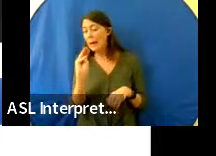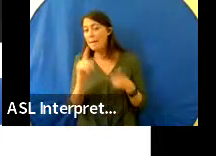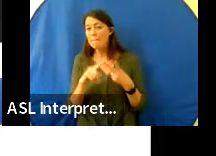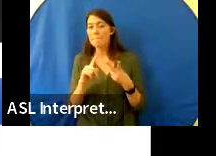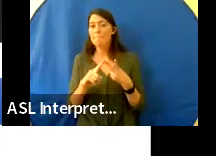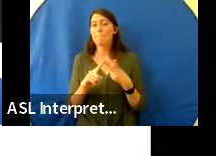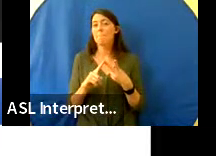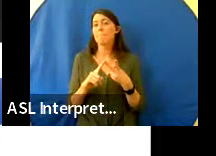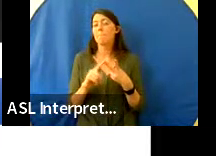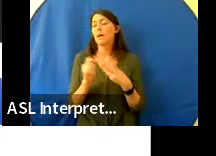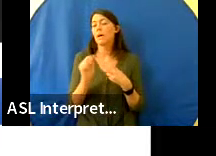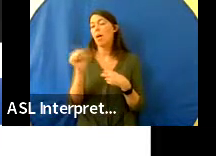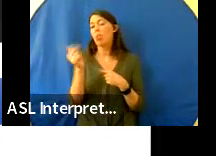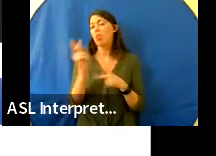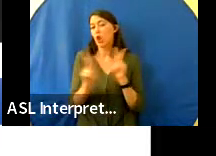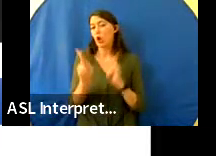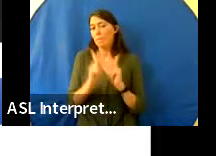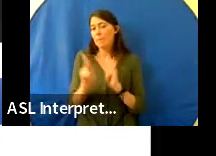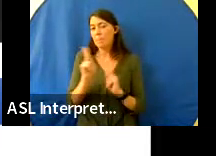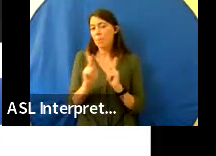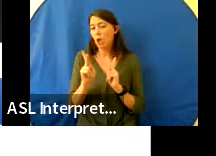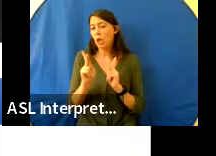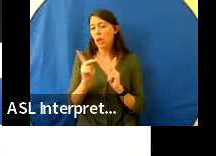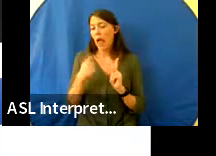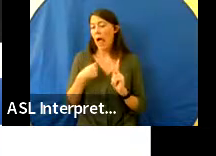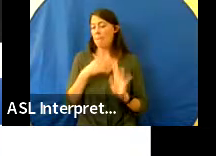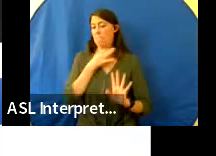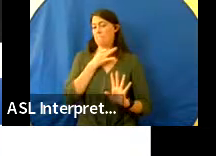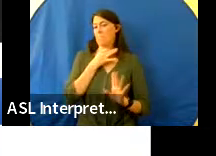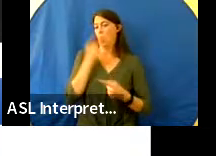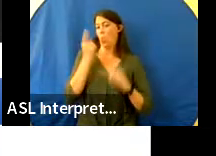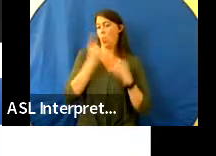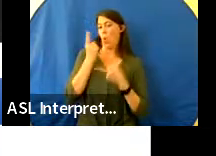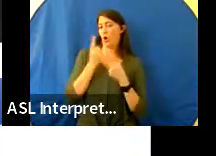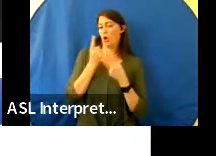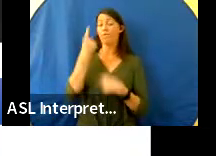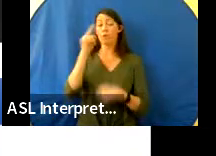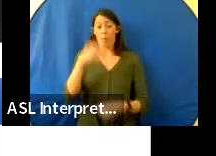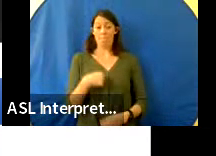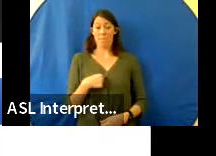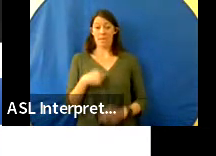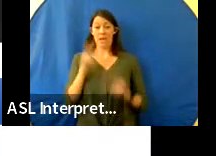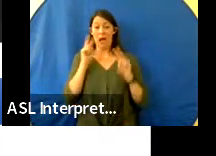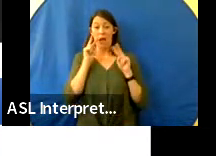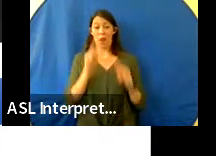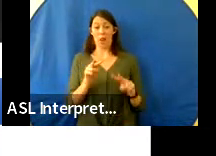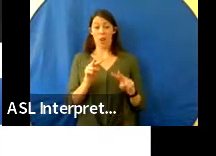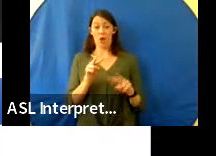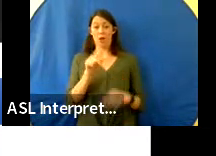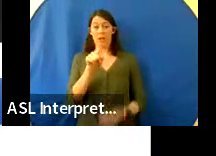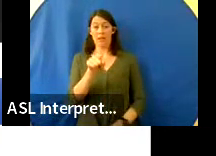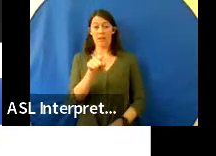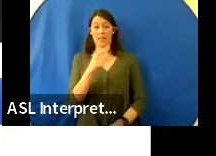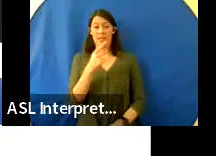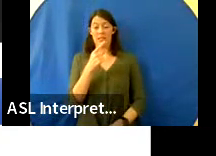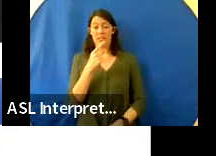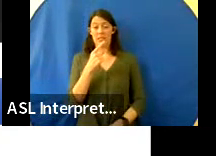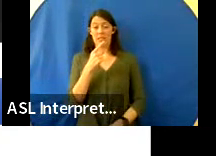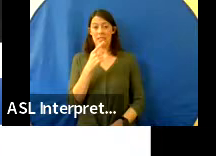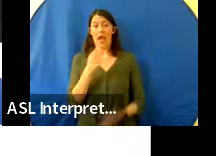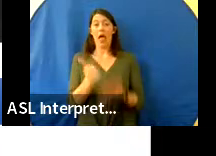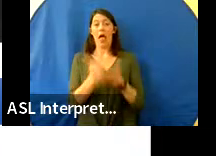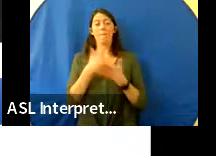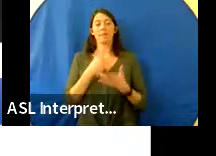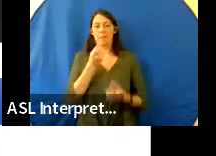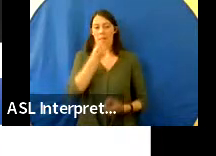who like this, to me, this says something to my eyes that helps me understand the difference between these things. But I